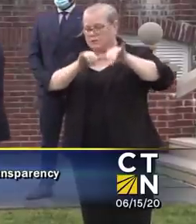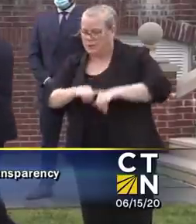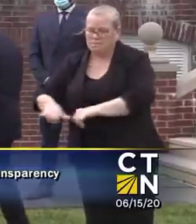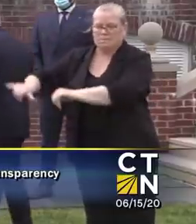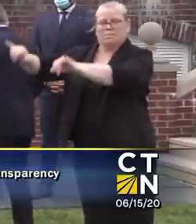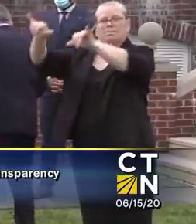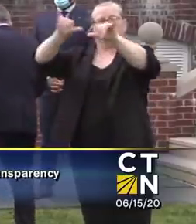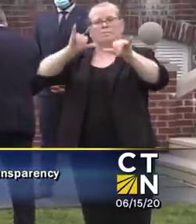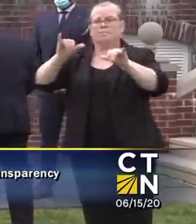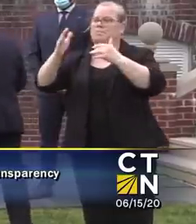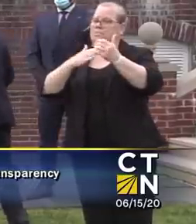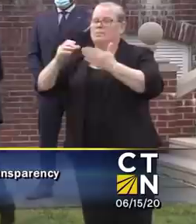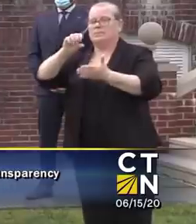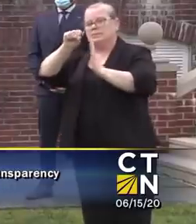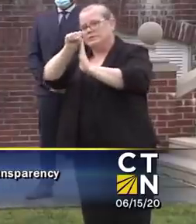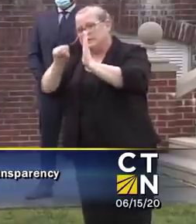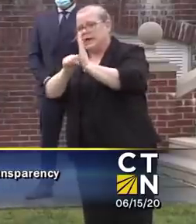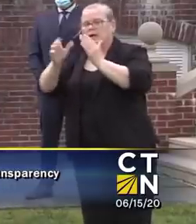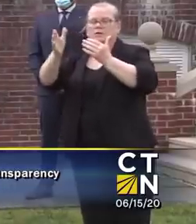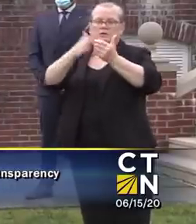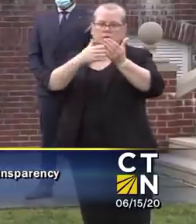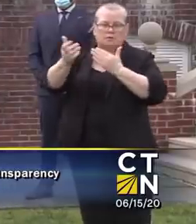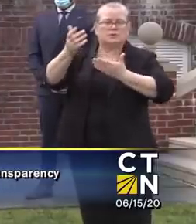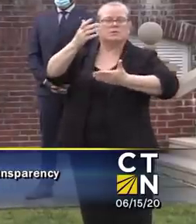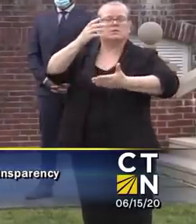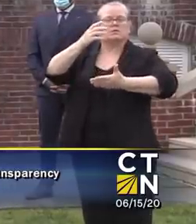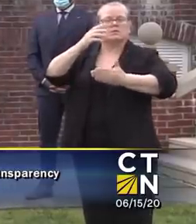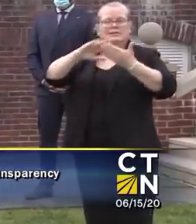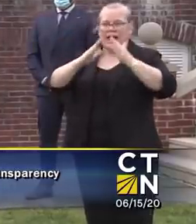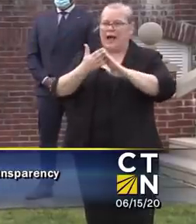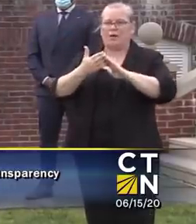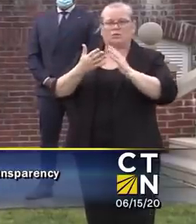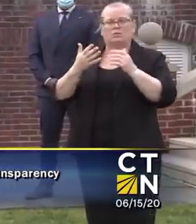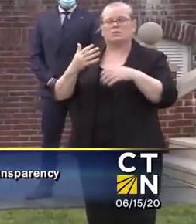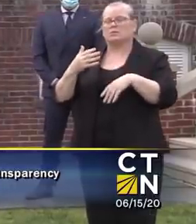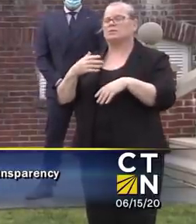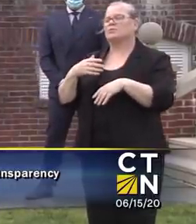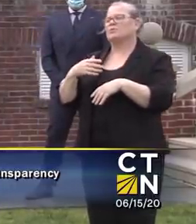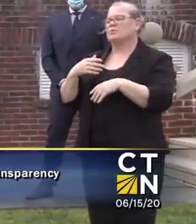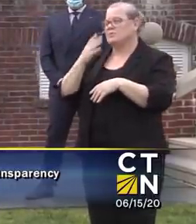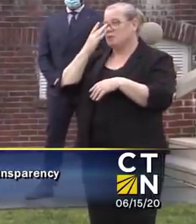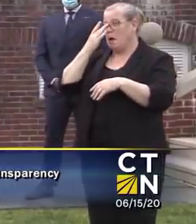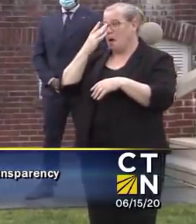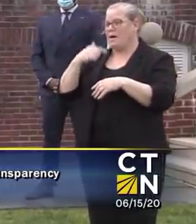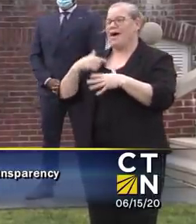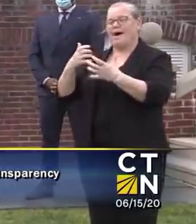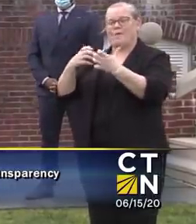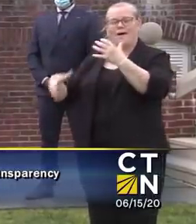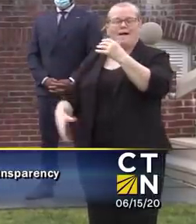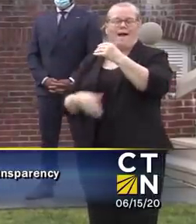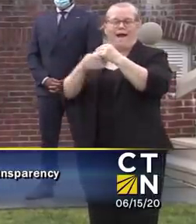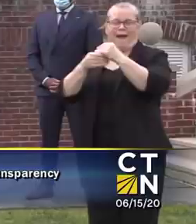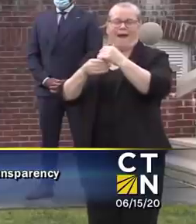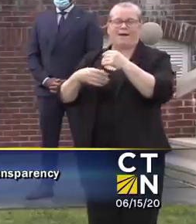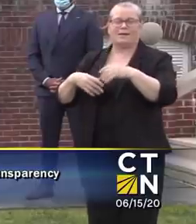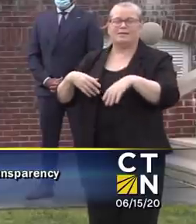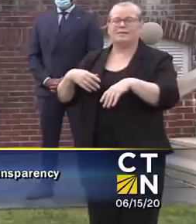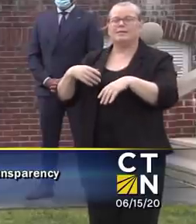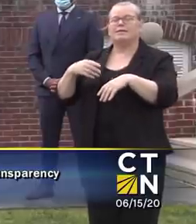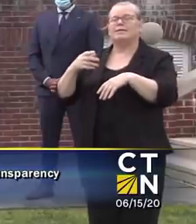I would just add a little color, figuratively and literally. You guys can laugh. You can laugh on that